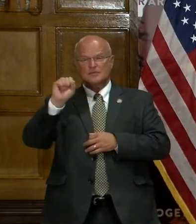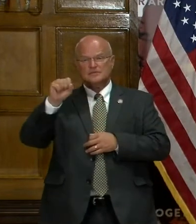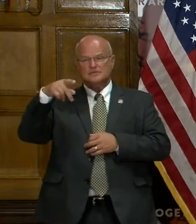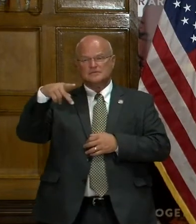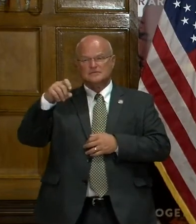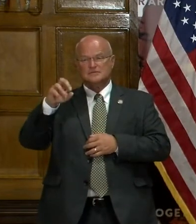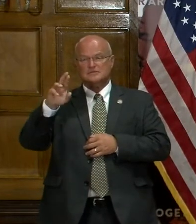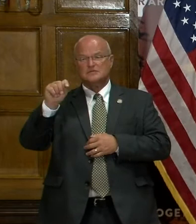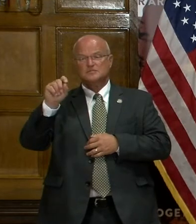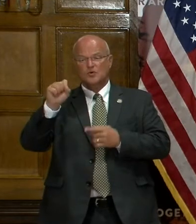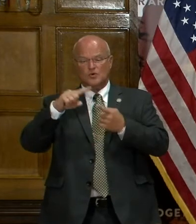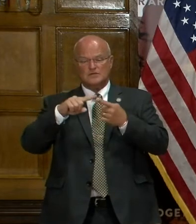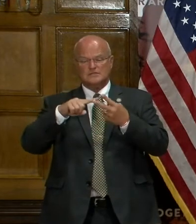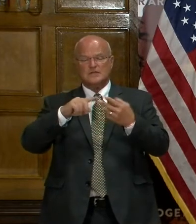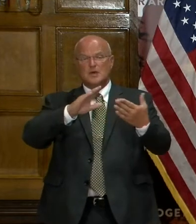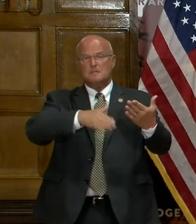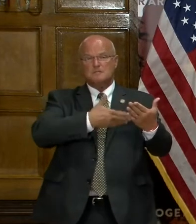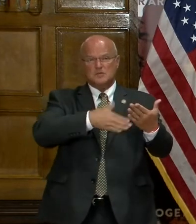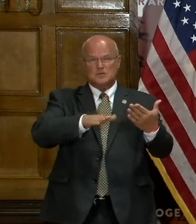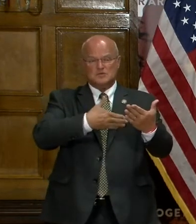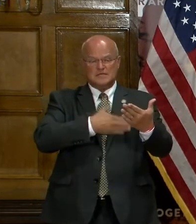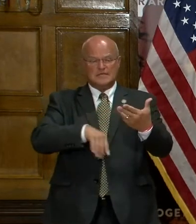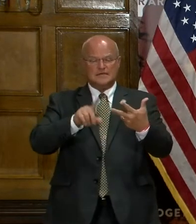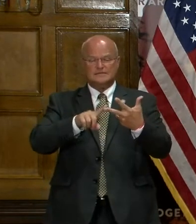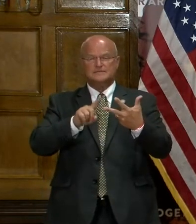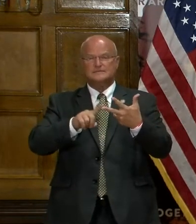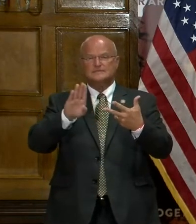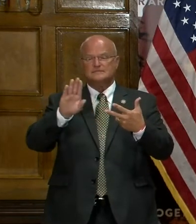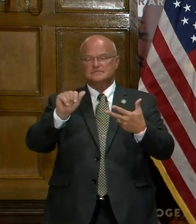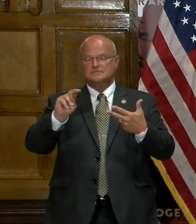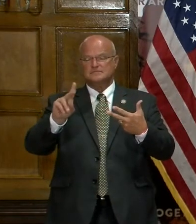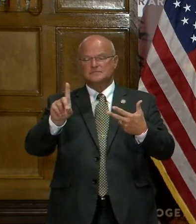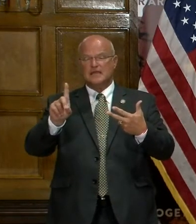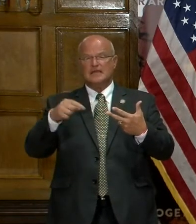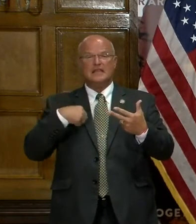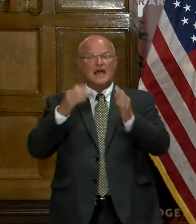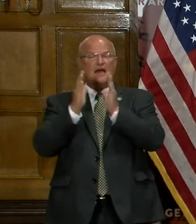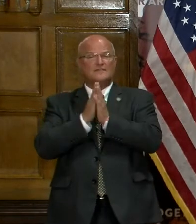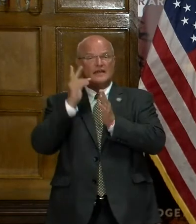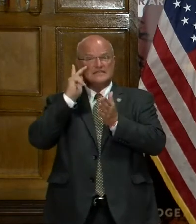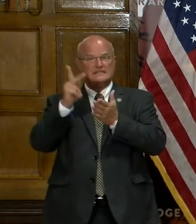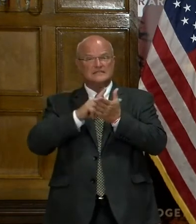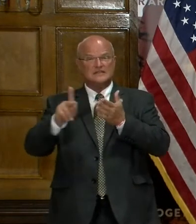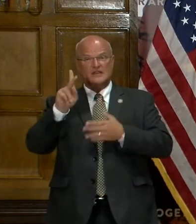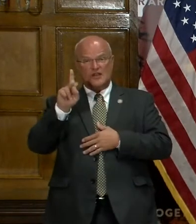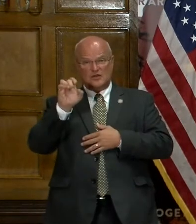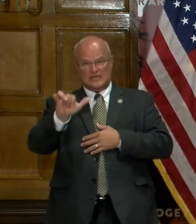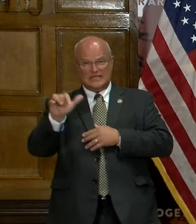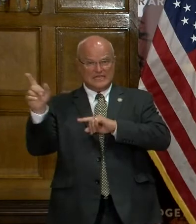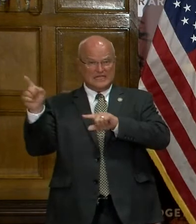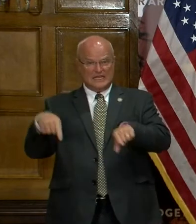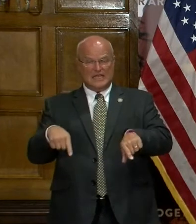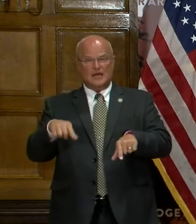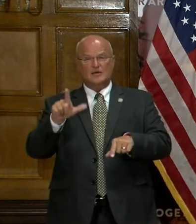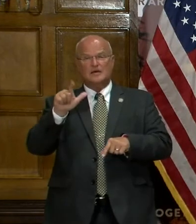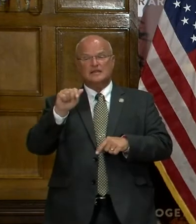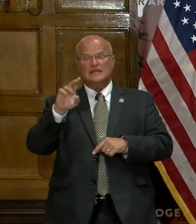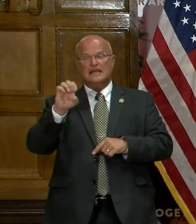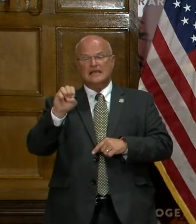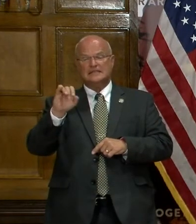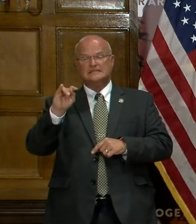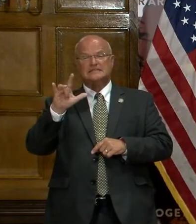sports, music, and band. And that's one of the reasons I've asked Secretary Key to be here, as well as Lance